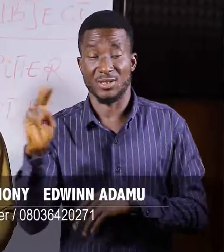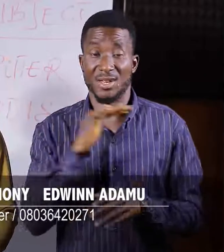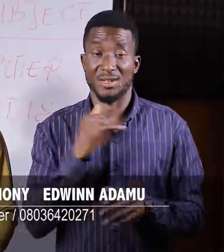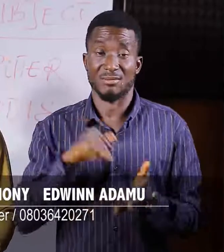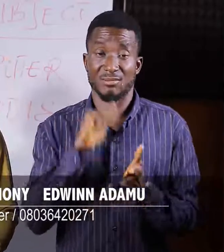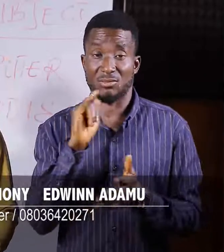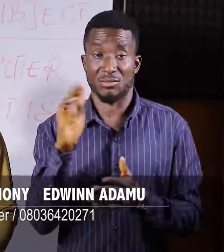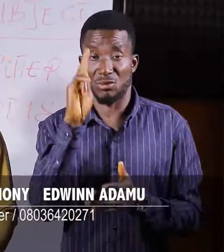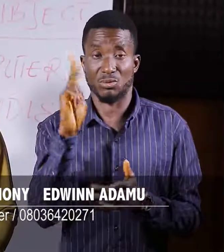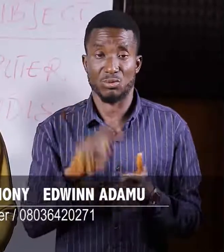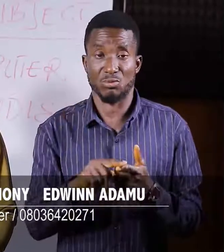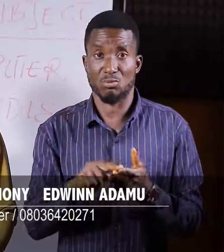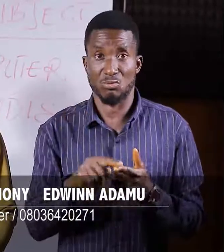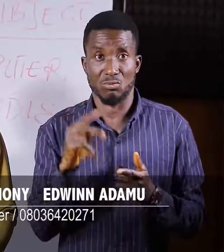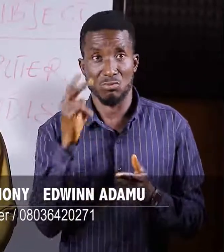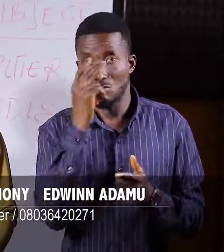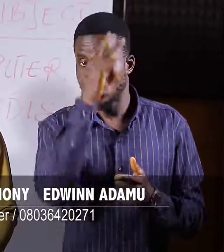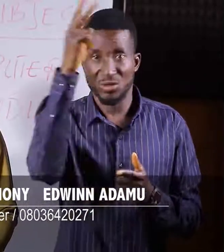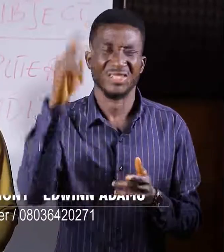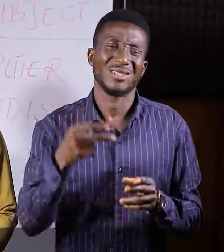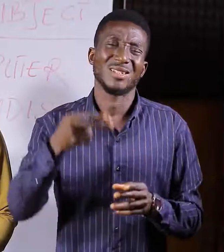to project out high graphic